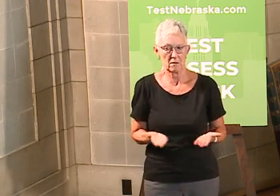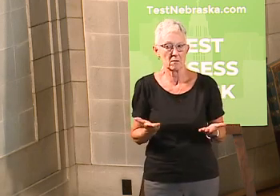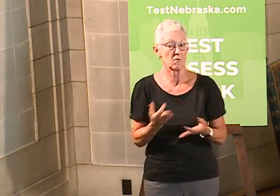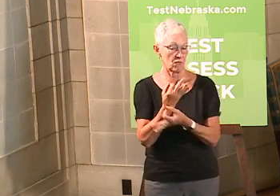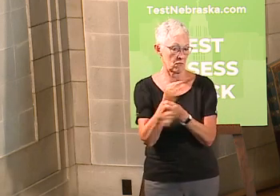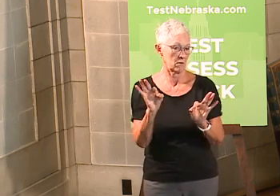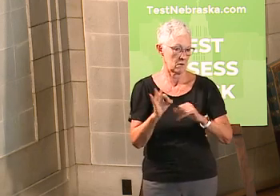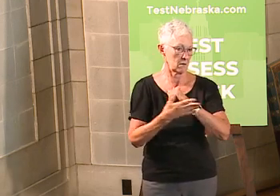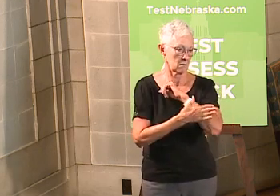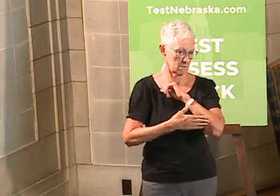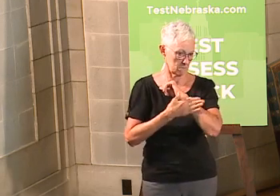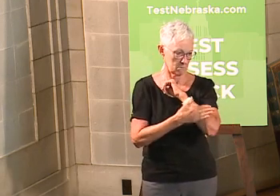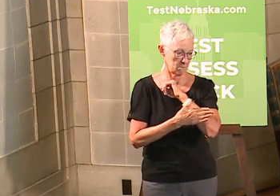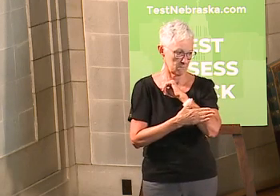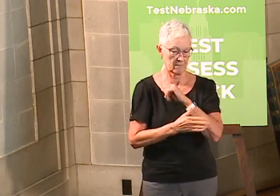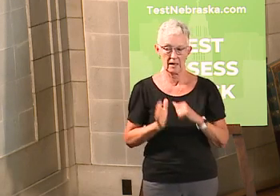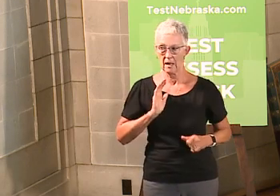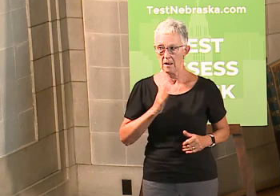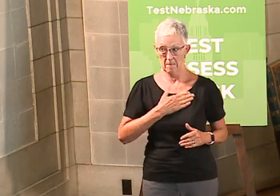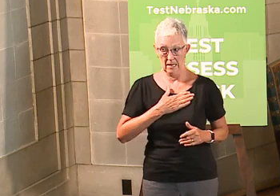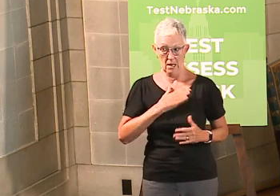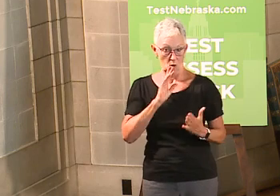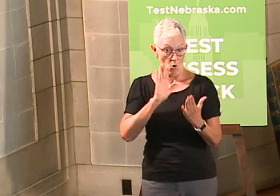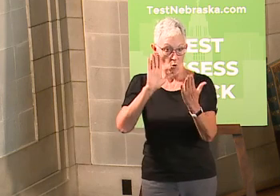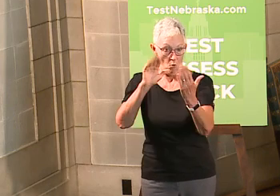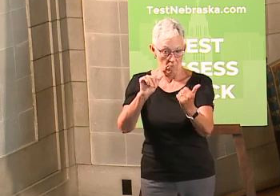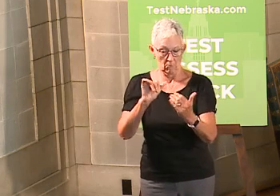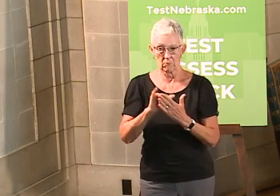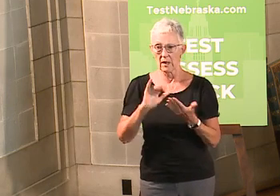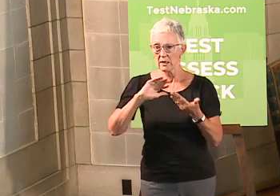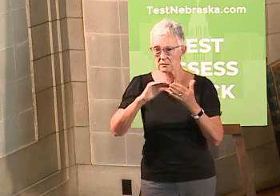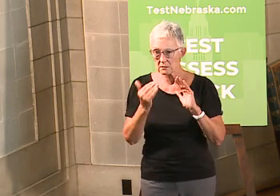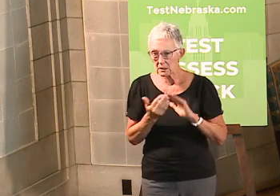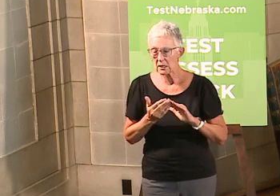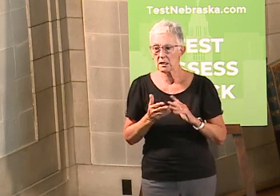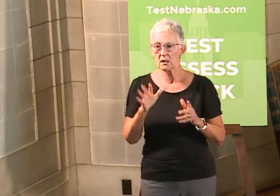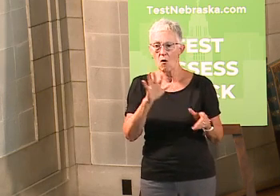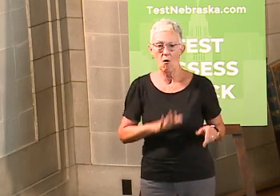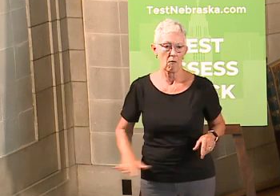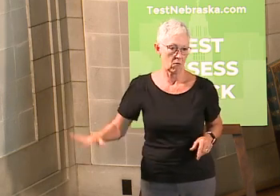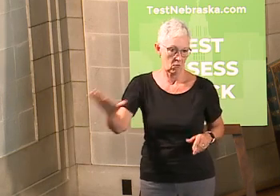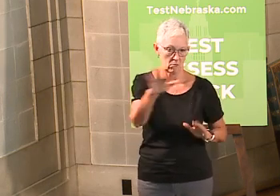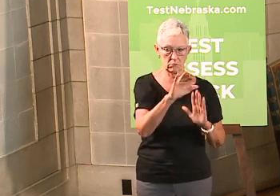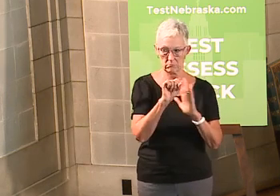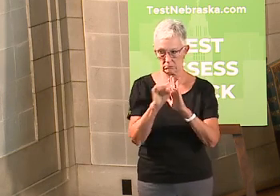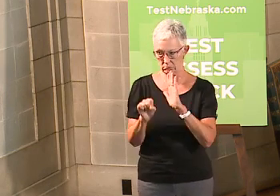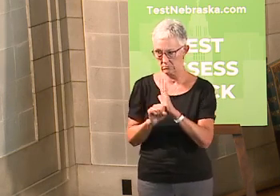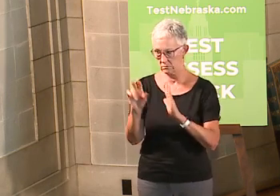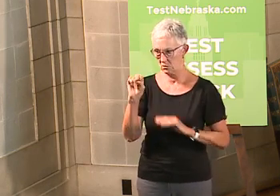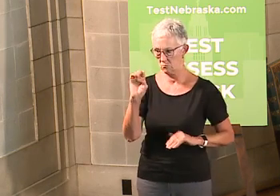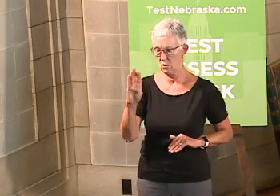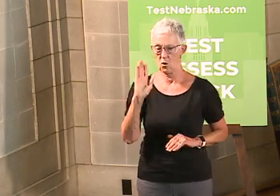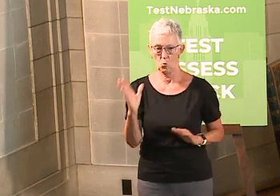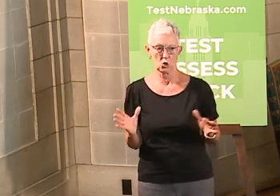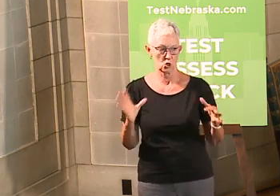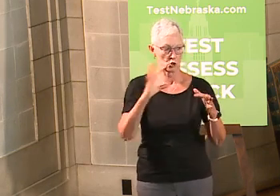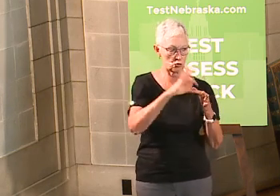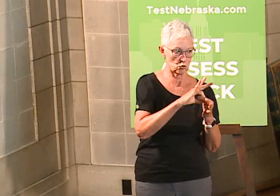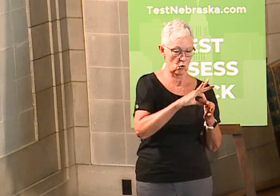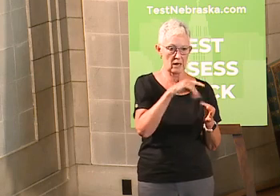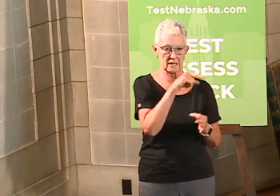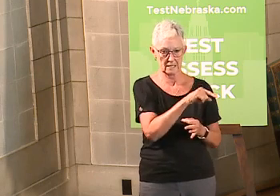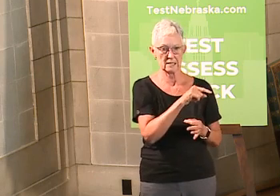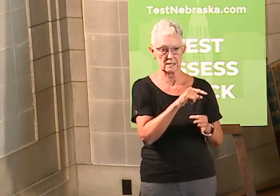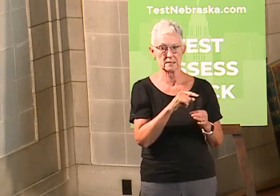proclamation signing is that cities and counties across the great state of Nebraska join the Hidden Heroes Cities and Counties